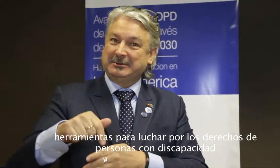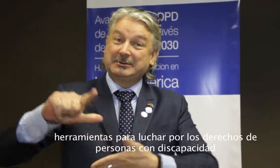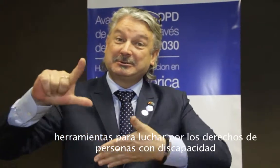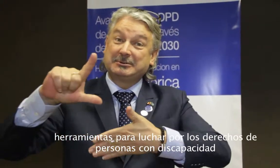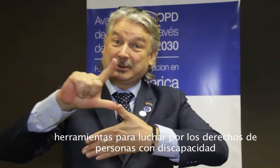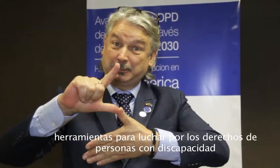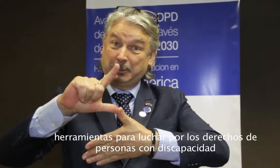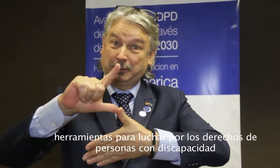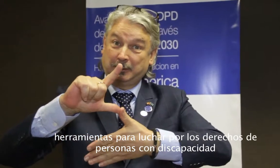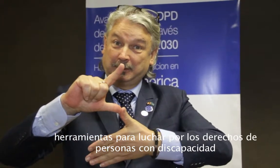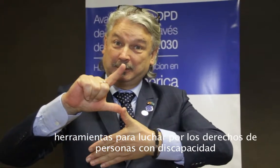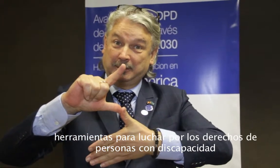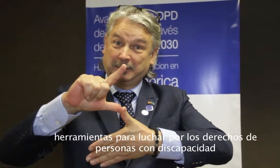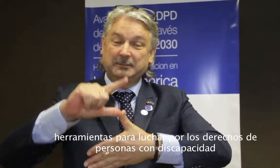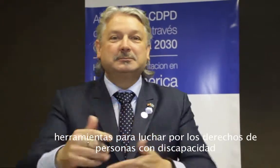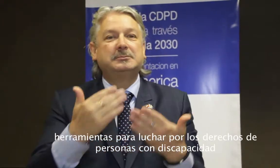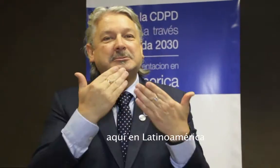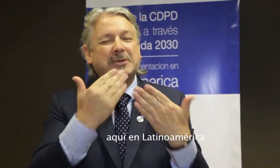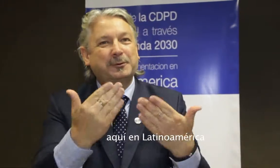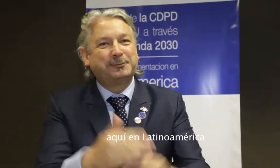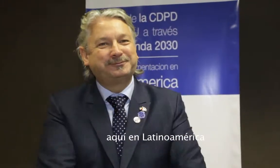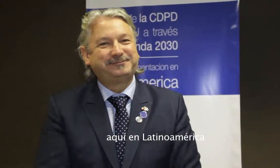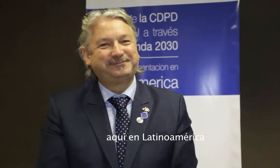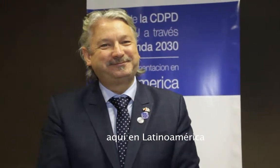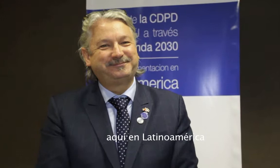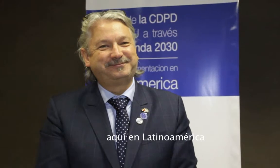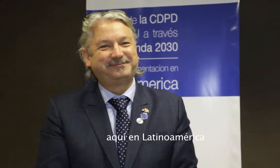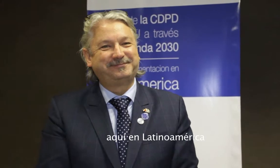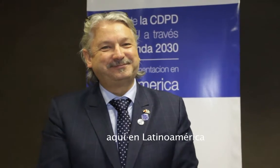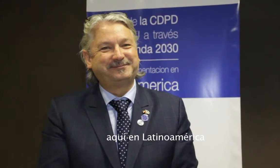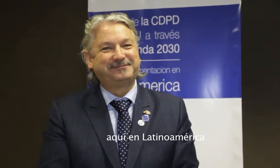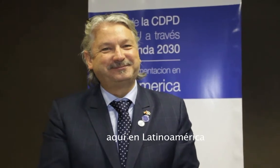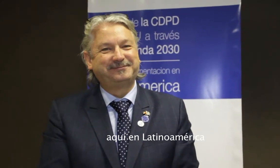of persons with disabilities here in Latin America. Thank you.